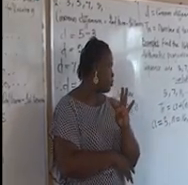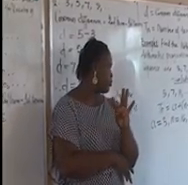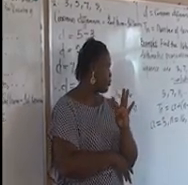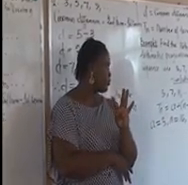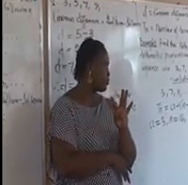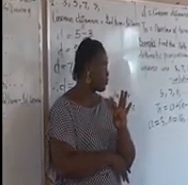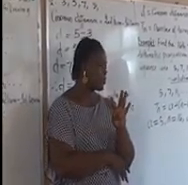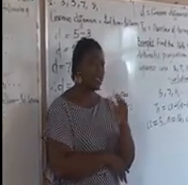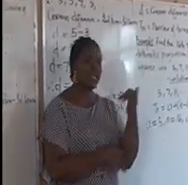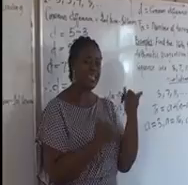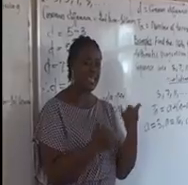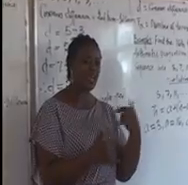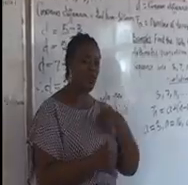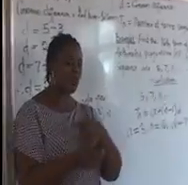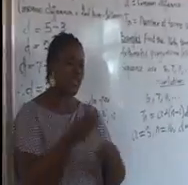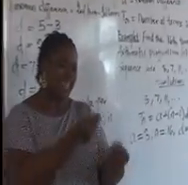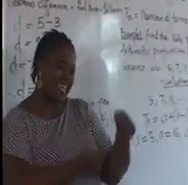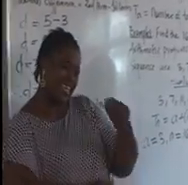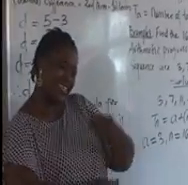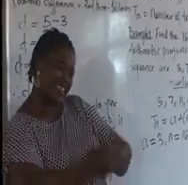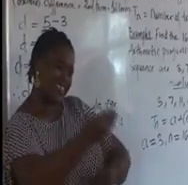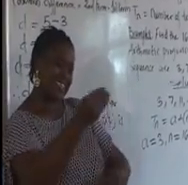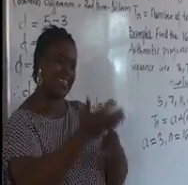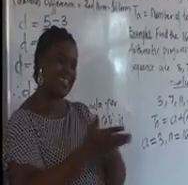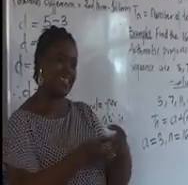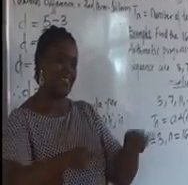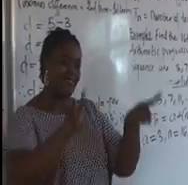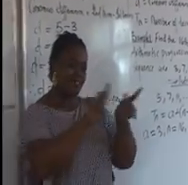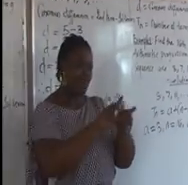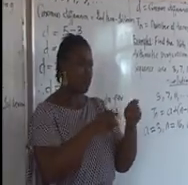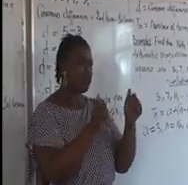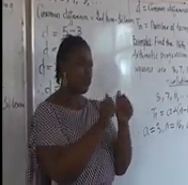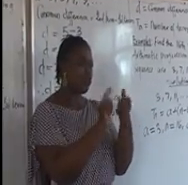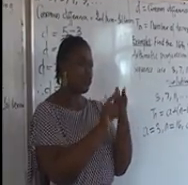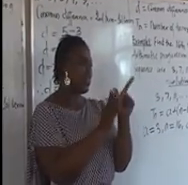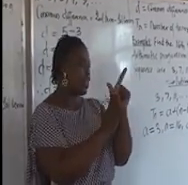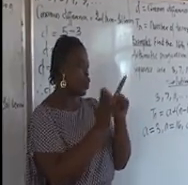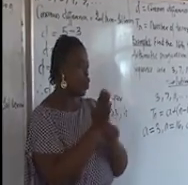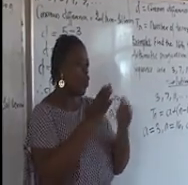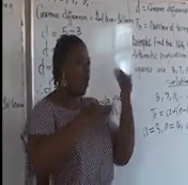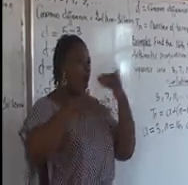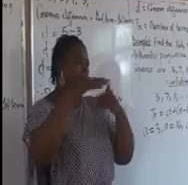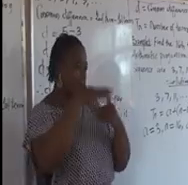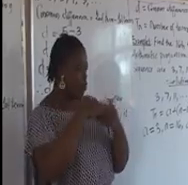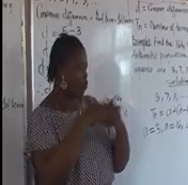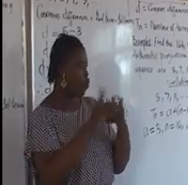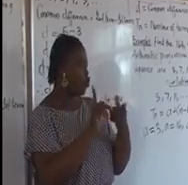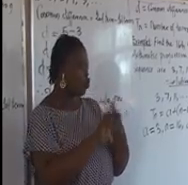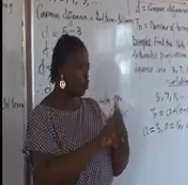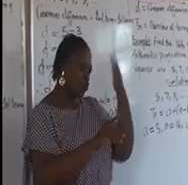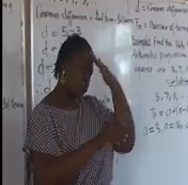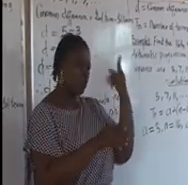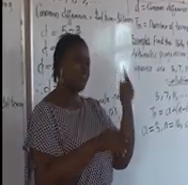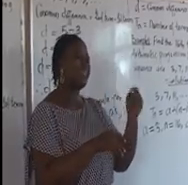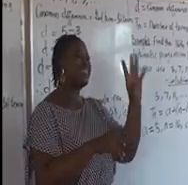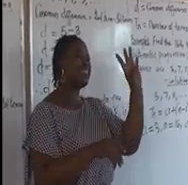We'll substitute these values into the formula above, and then we'll be able to establish the 16th term of